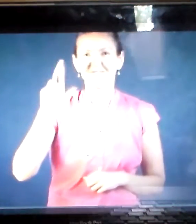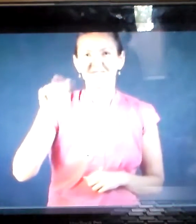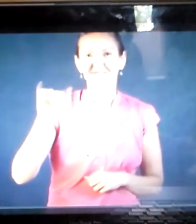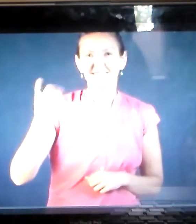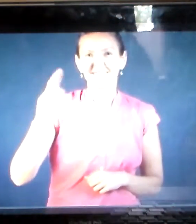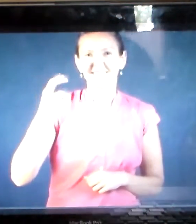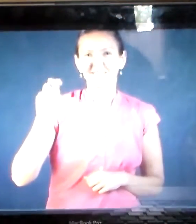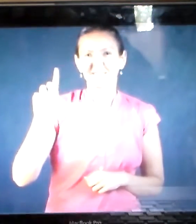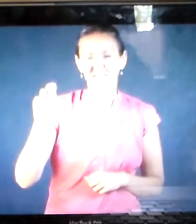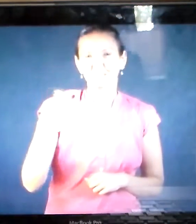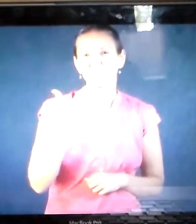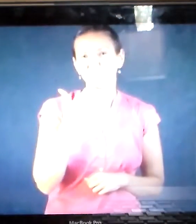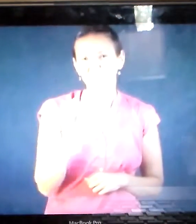Hello, I am Rachel,